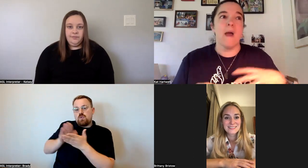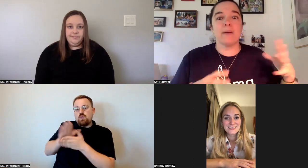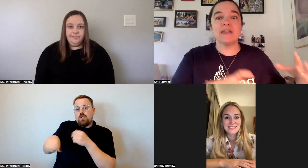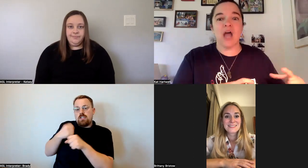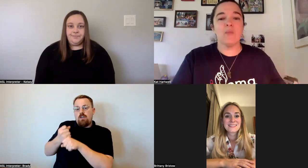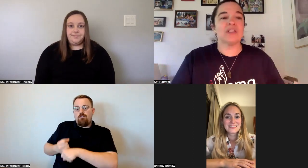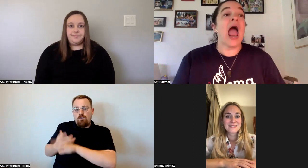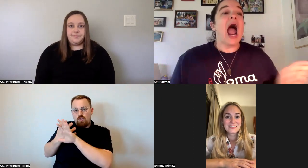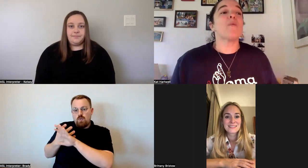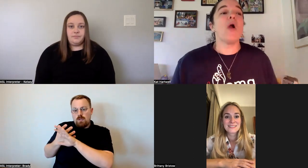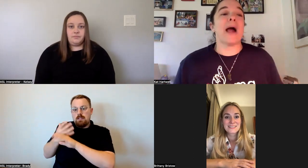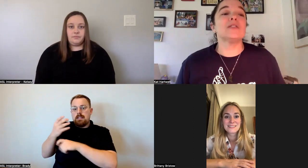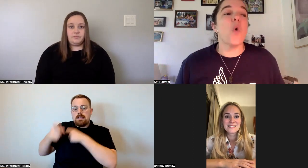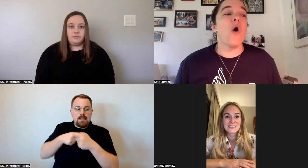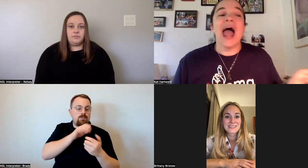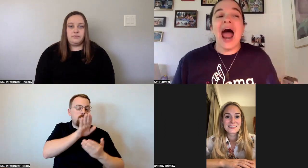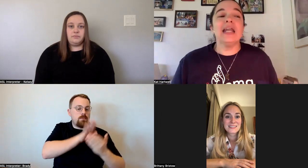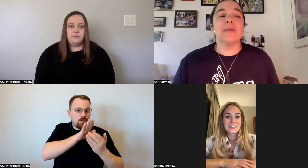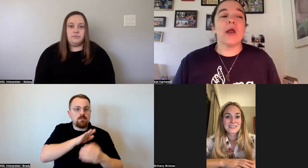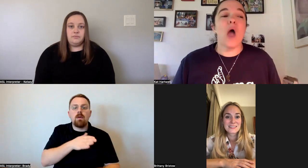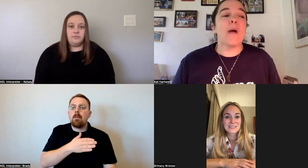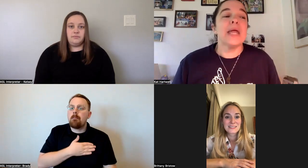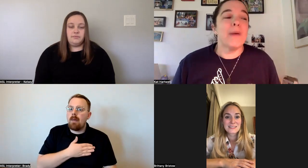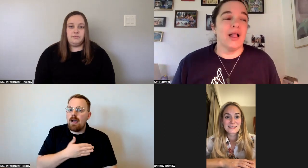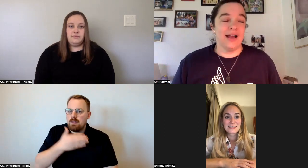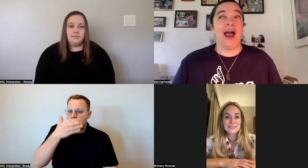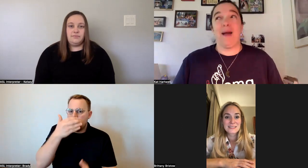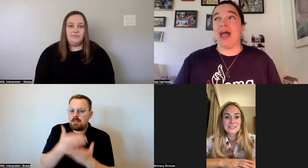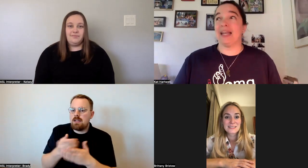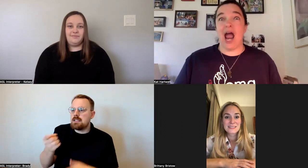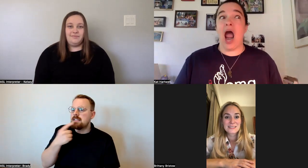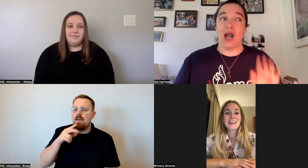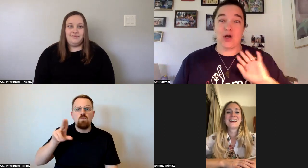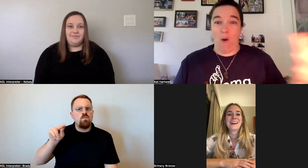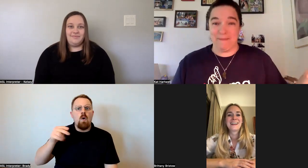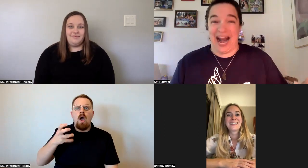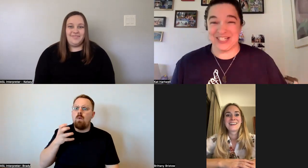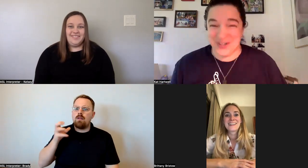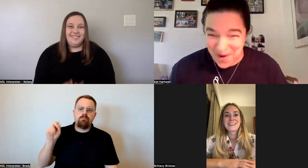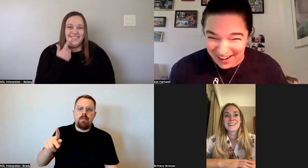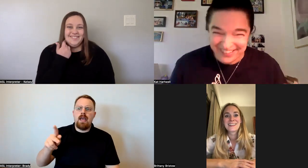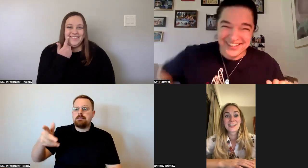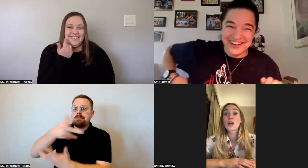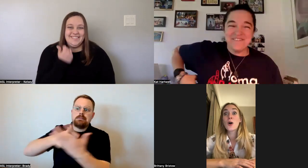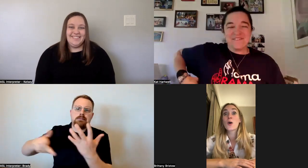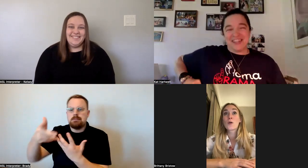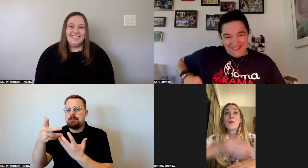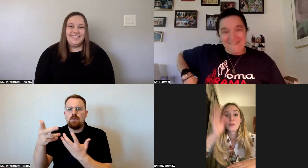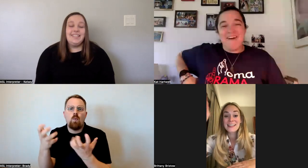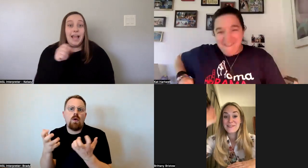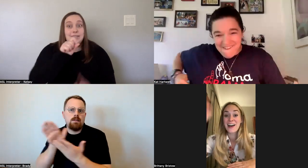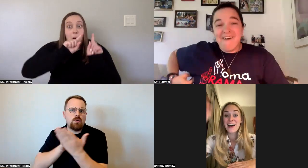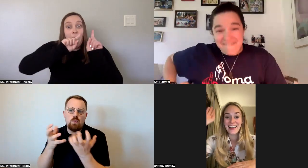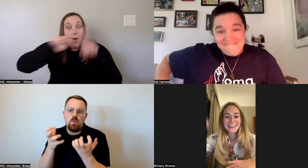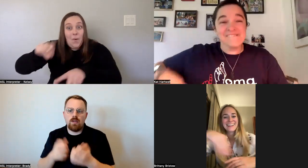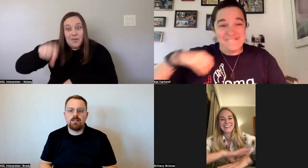class. But my son was like, I'm going back to school. I need to be around people. I'm like, yeah, I'm going back to school. Go.